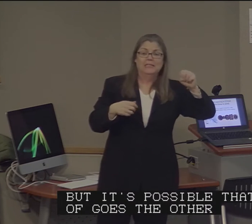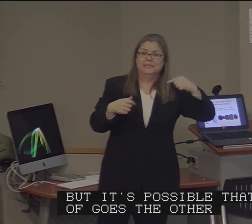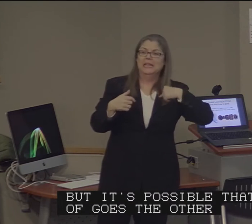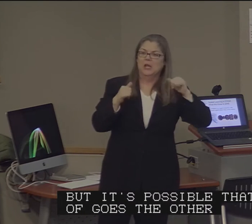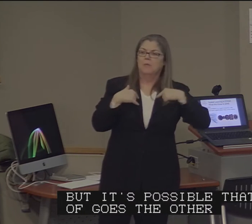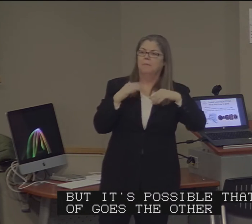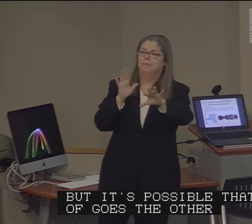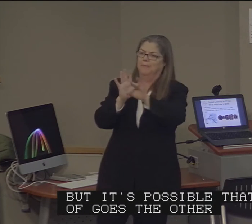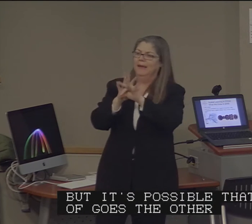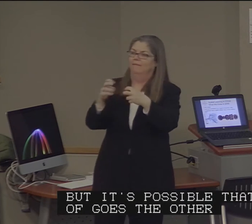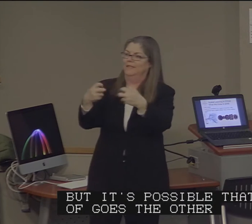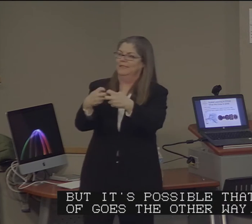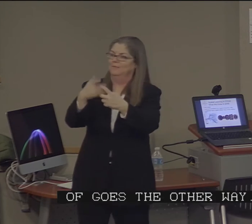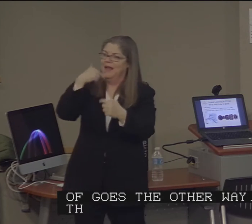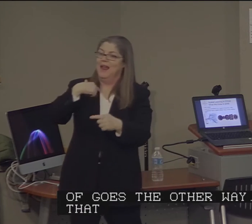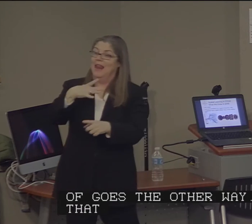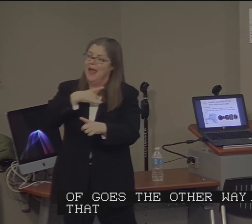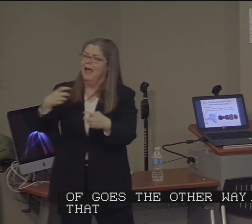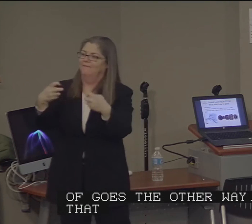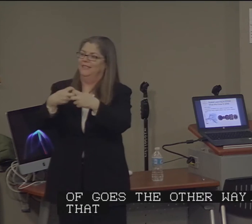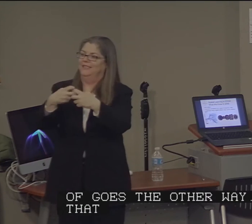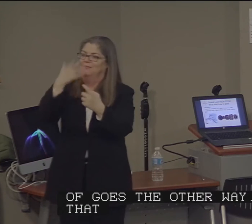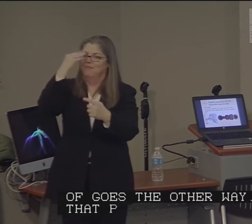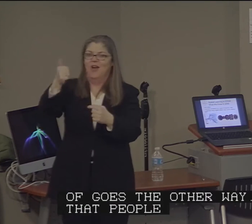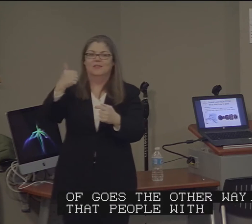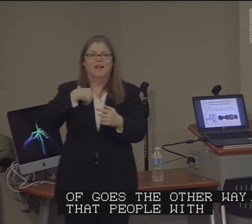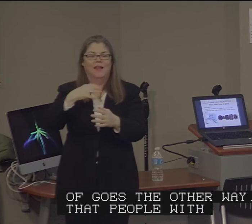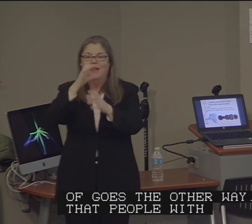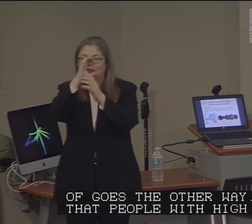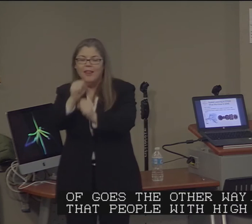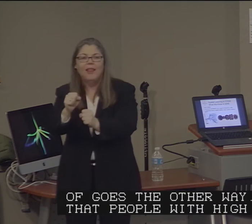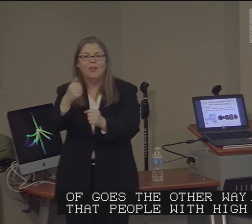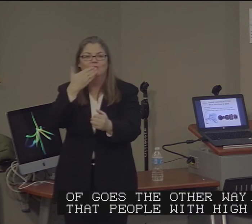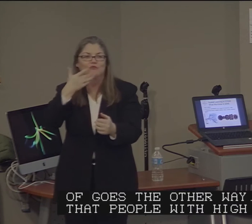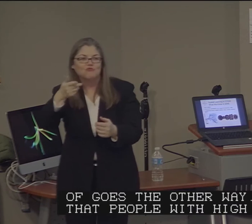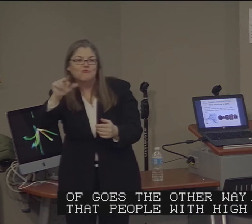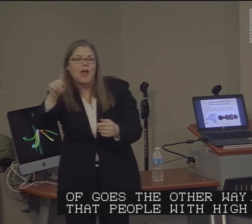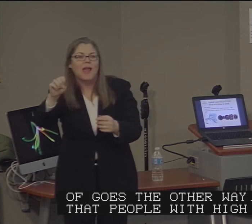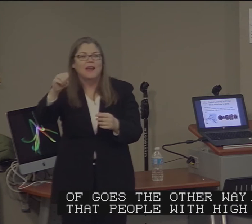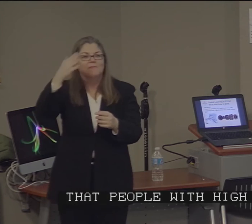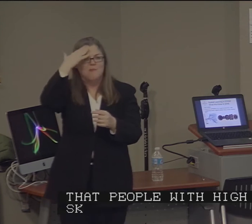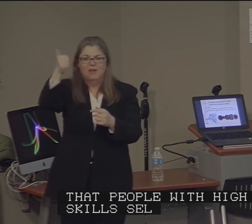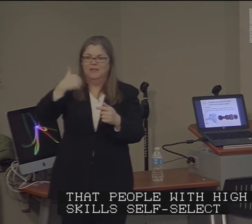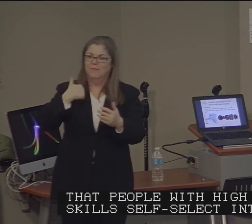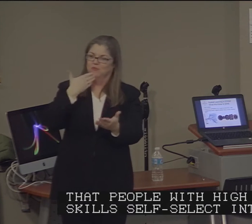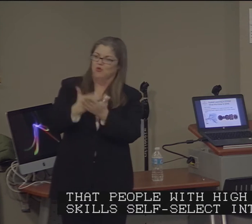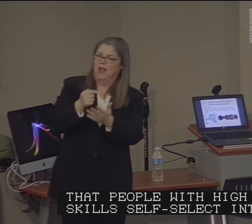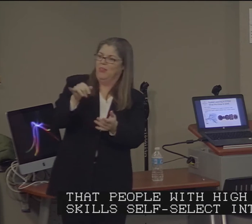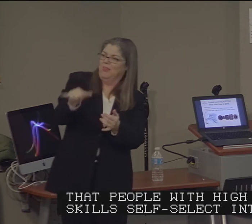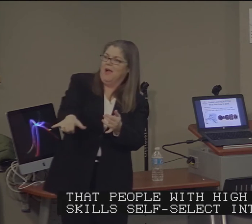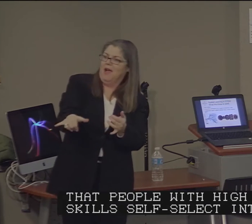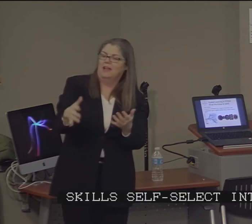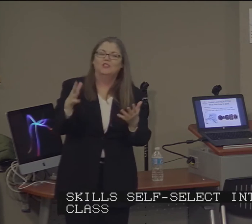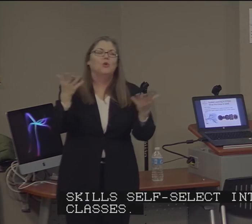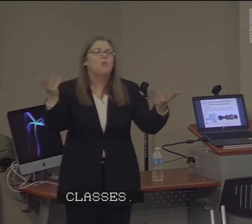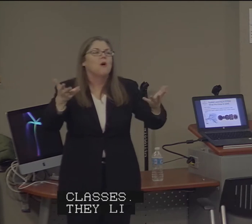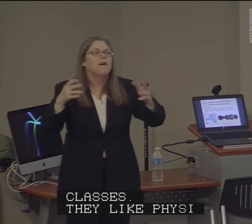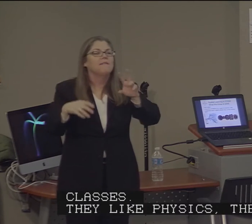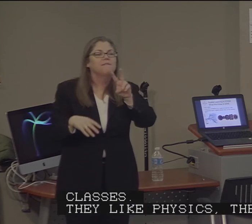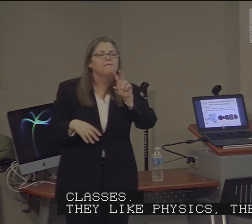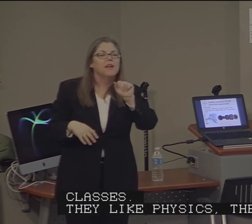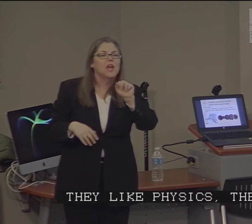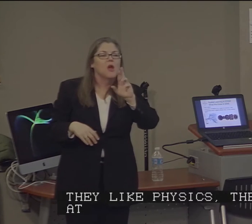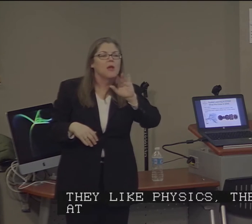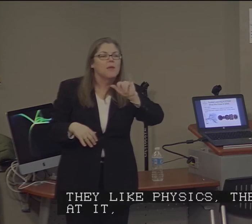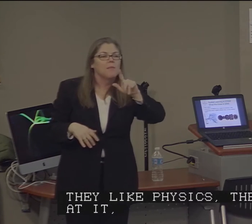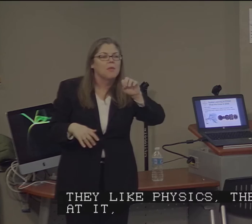physics classes. They like physics, they work hard at it, they get good grades. We don't really know what all the variables are from a concurrent